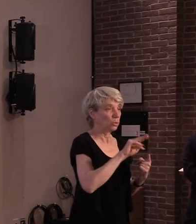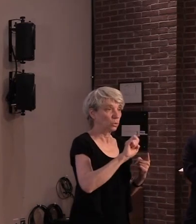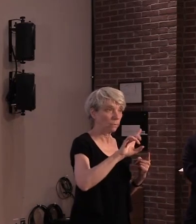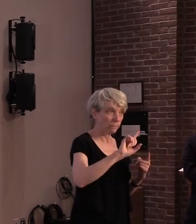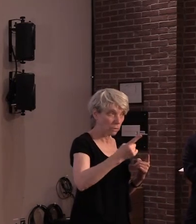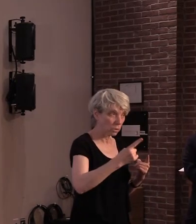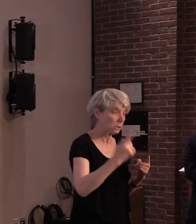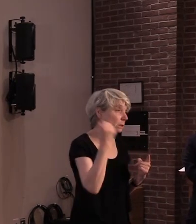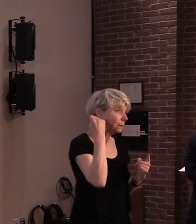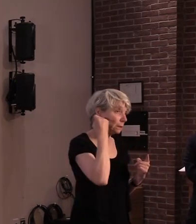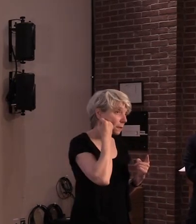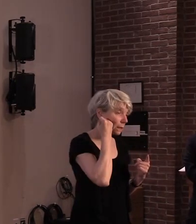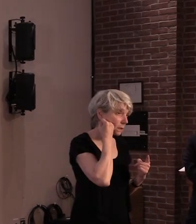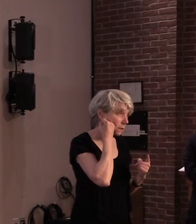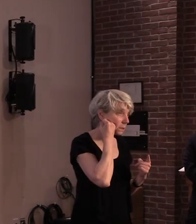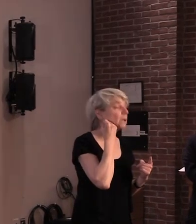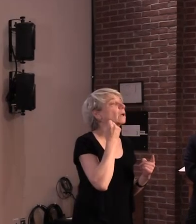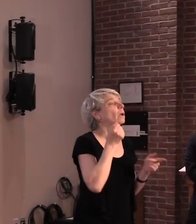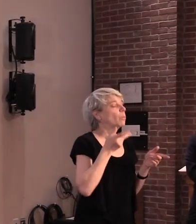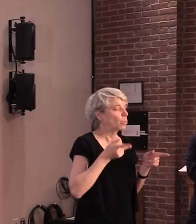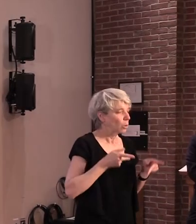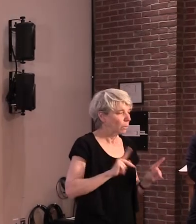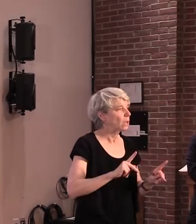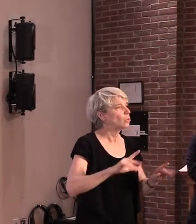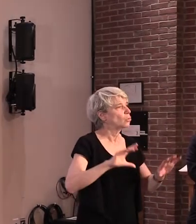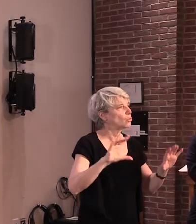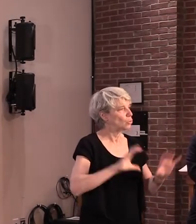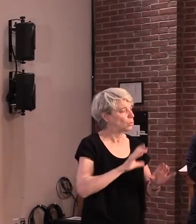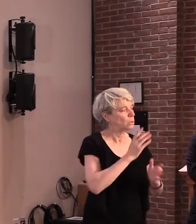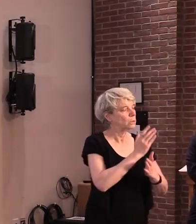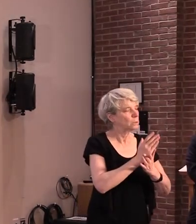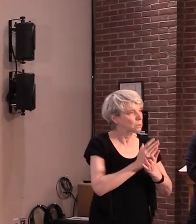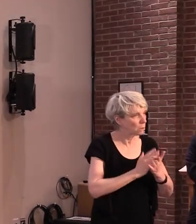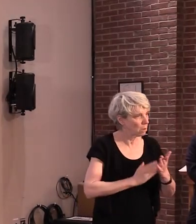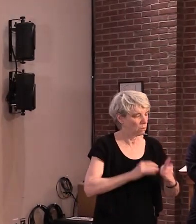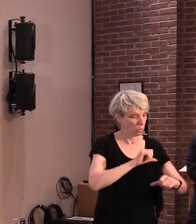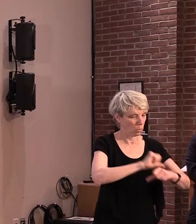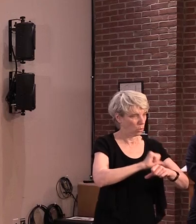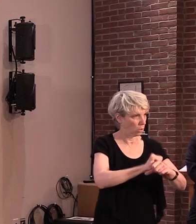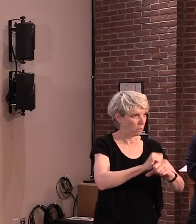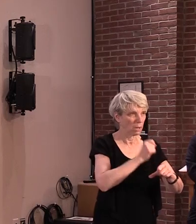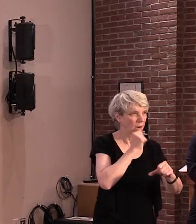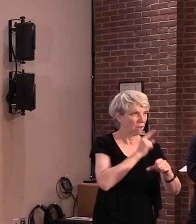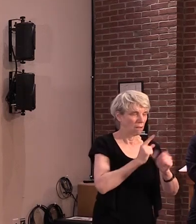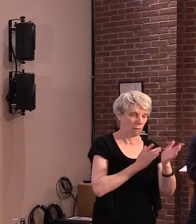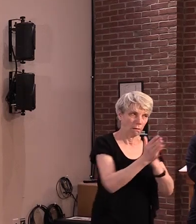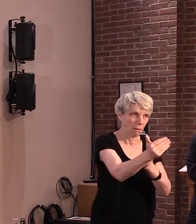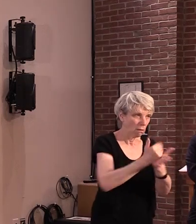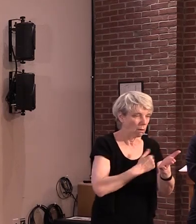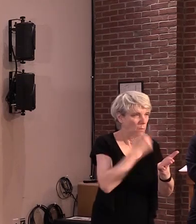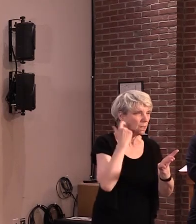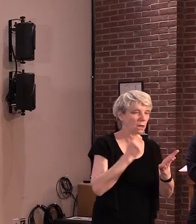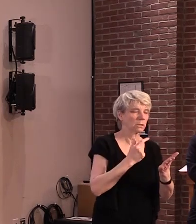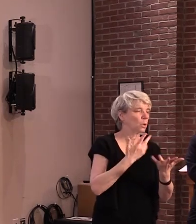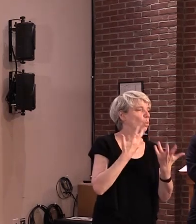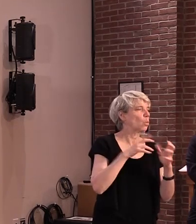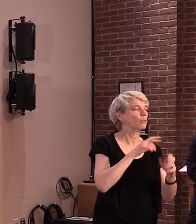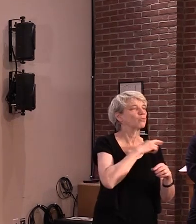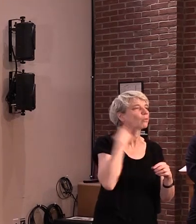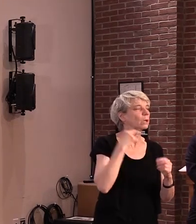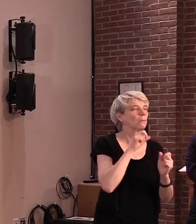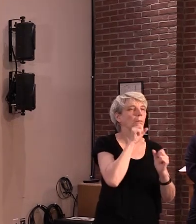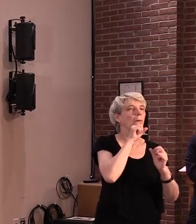need to employ only those procedures with a low risk of aerosol generation. Beginning June 1st,